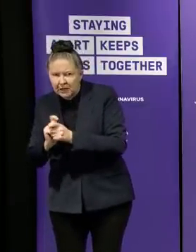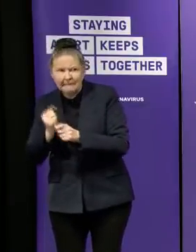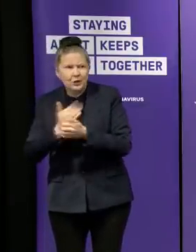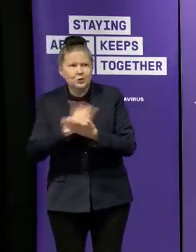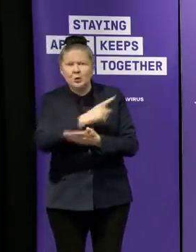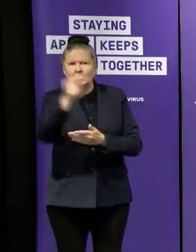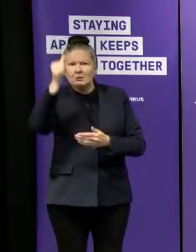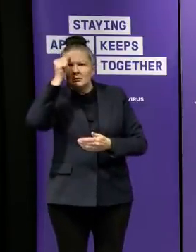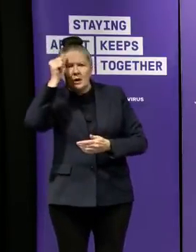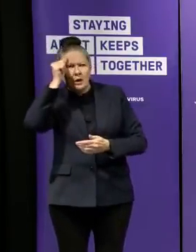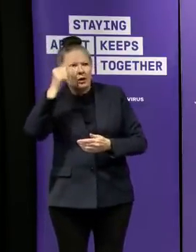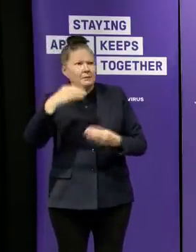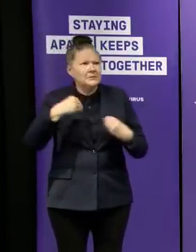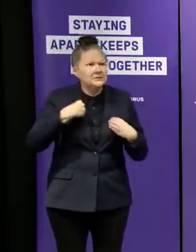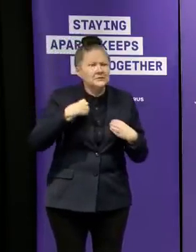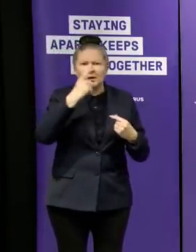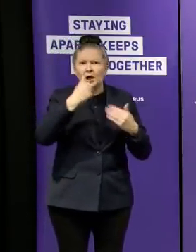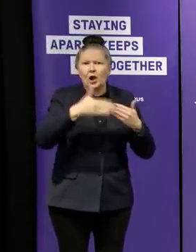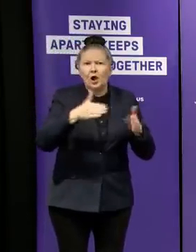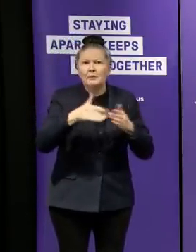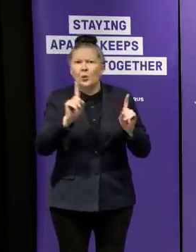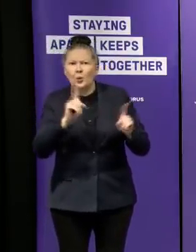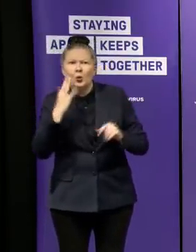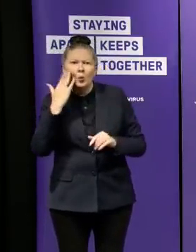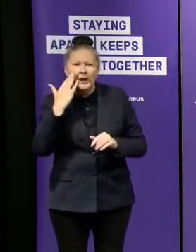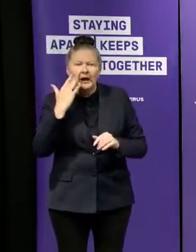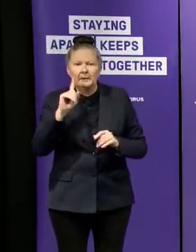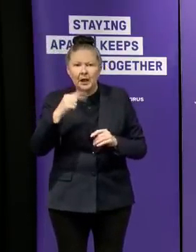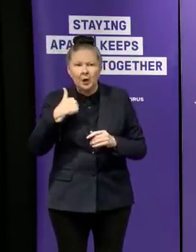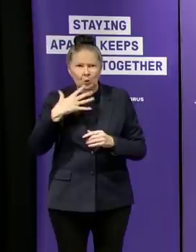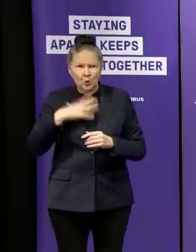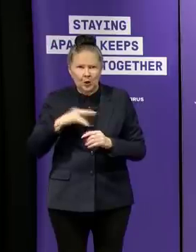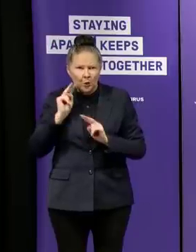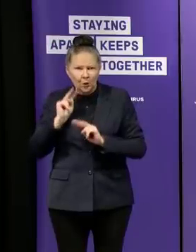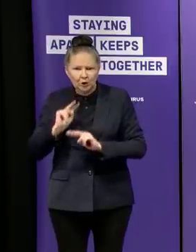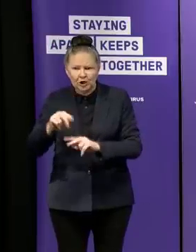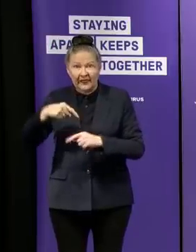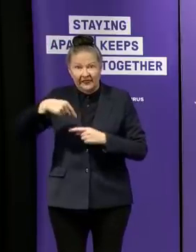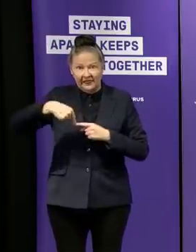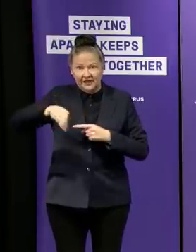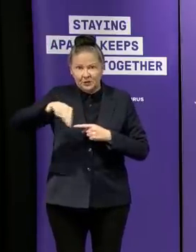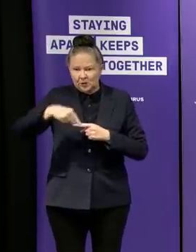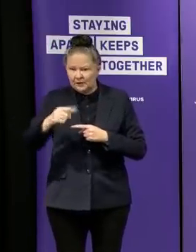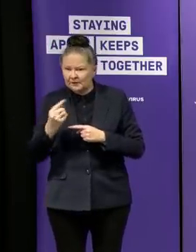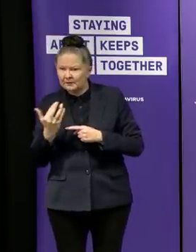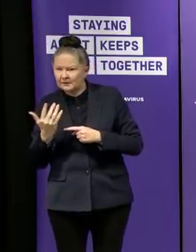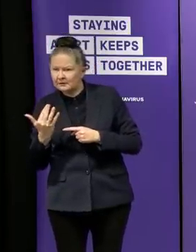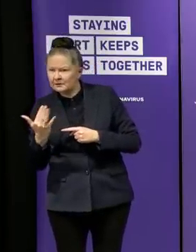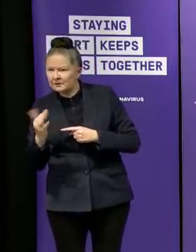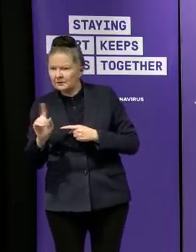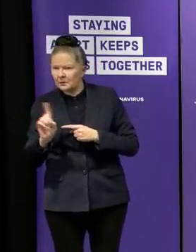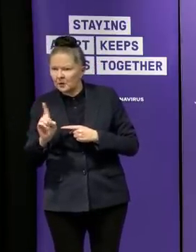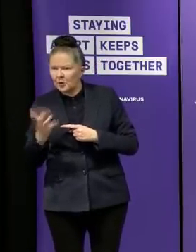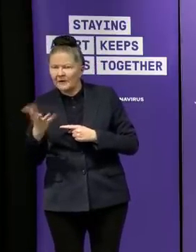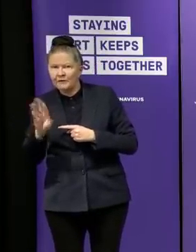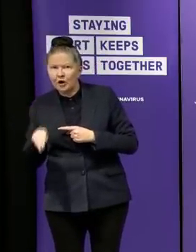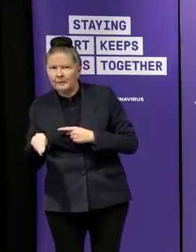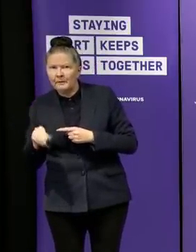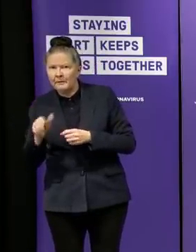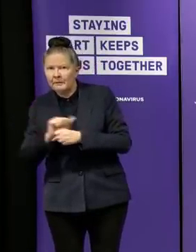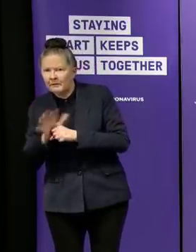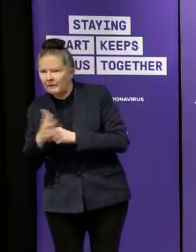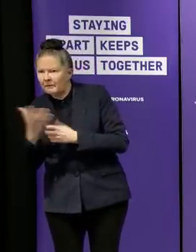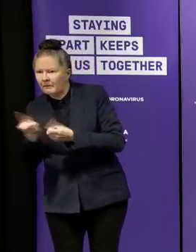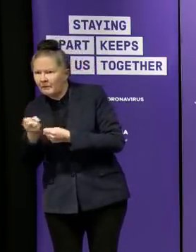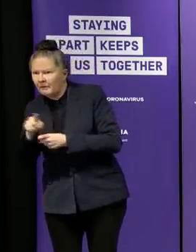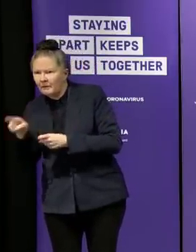bit challenging until we have the data as it comes in each day this week. But the status of that is unchanged at this